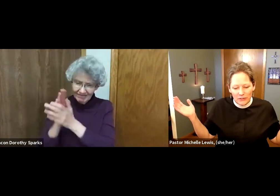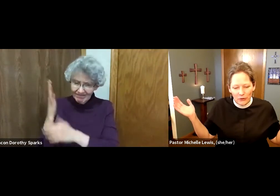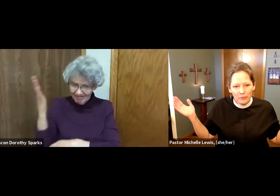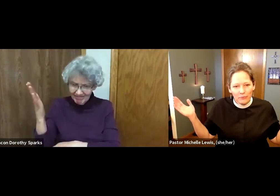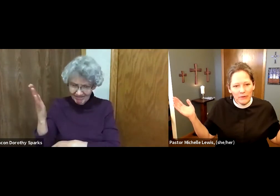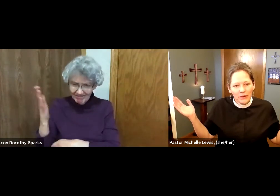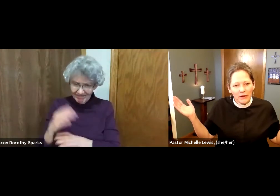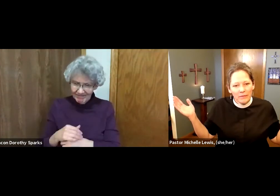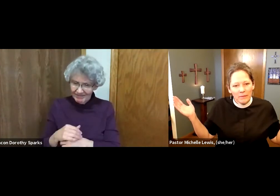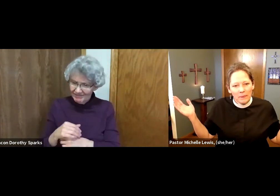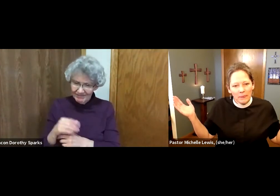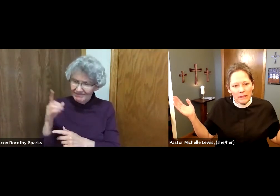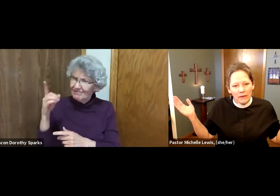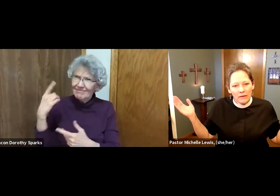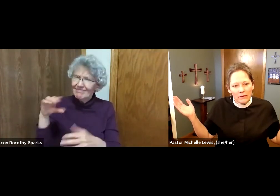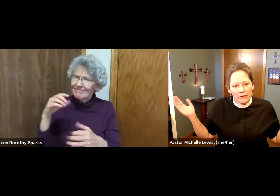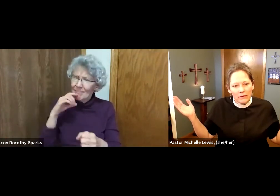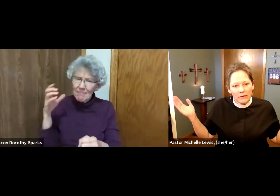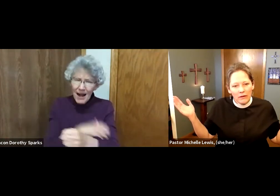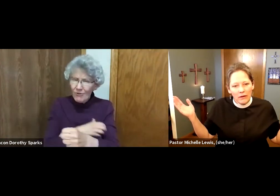to you,